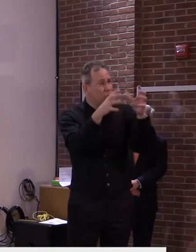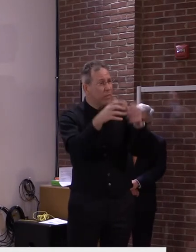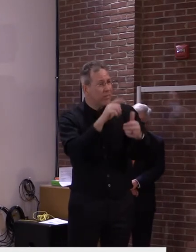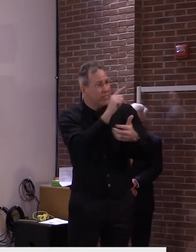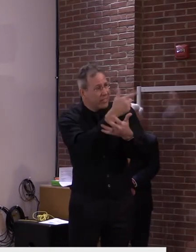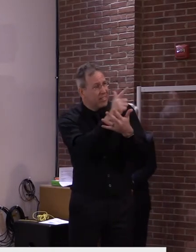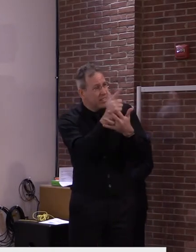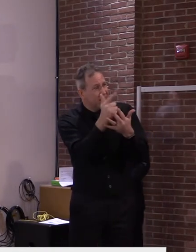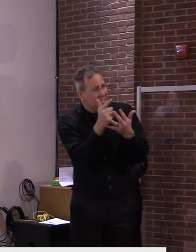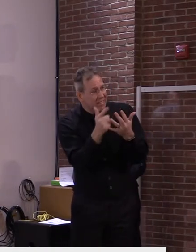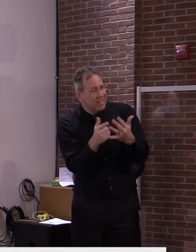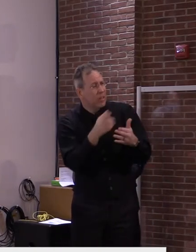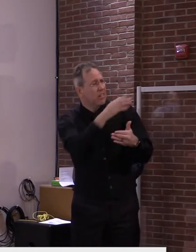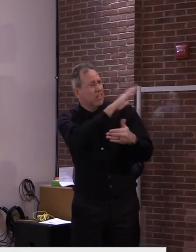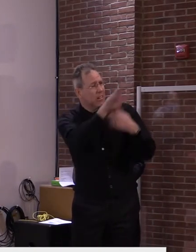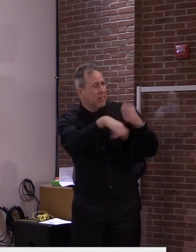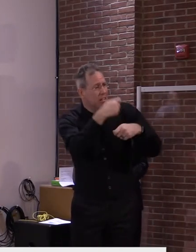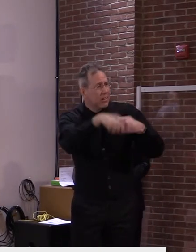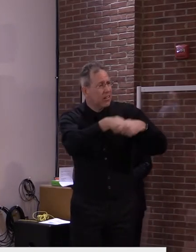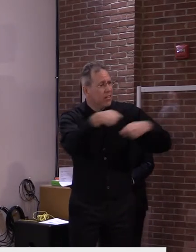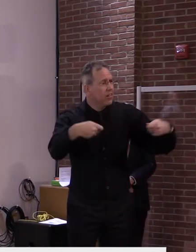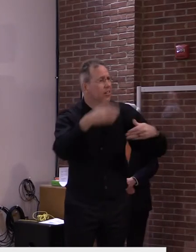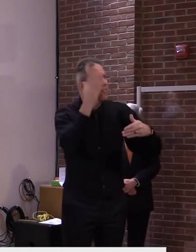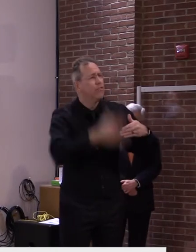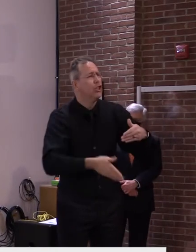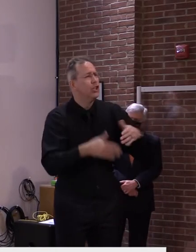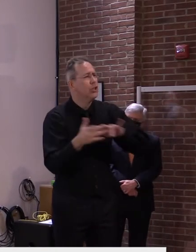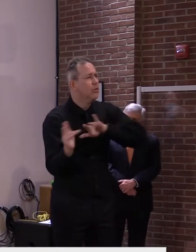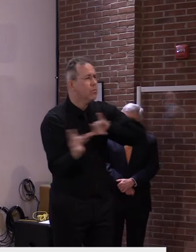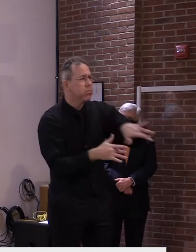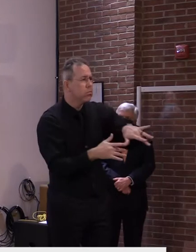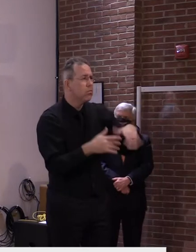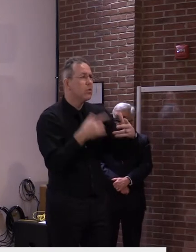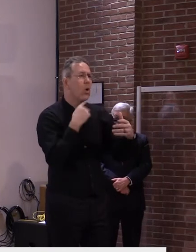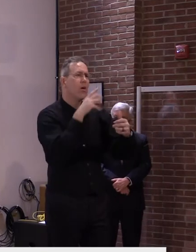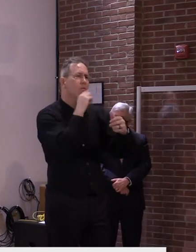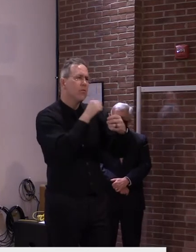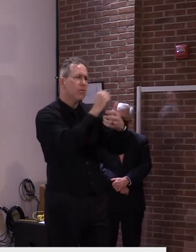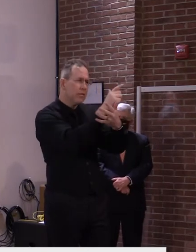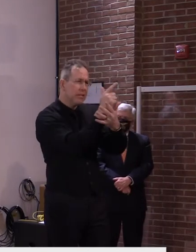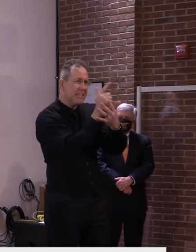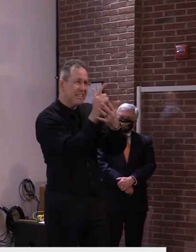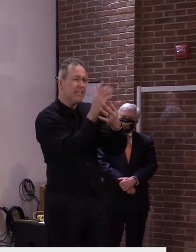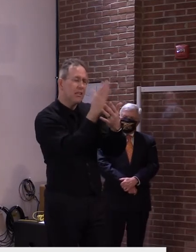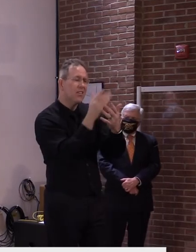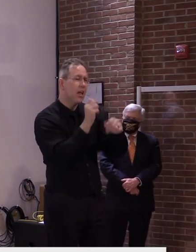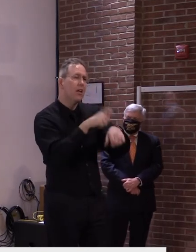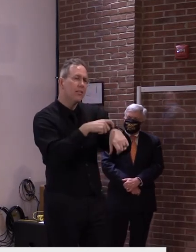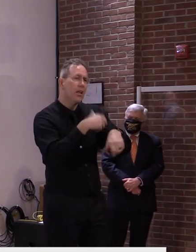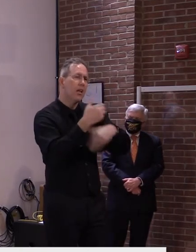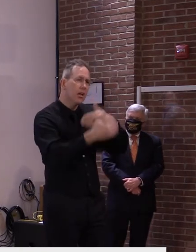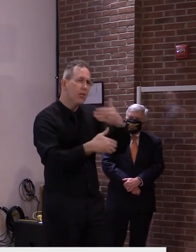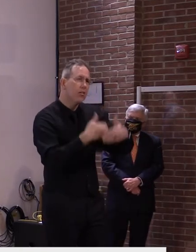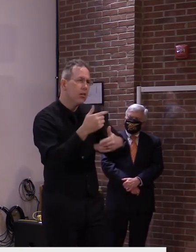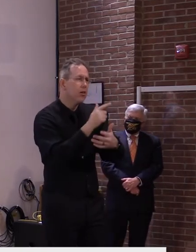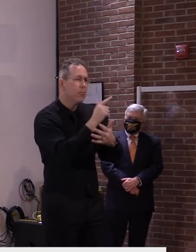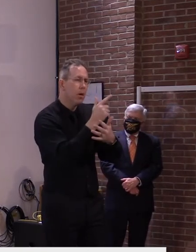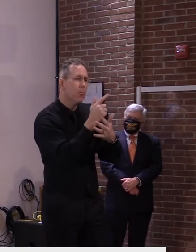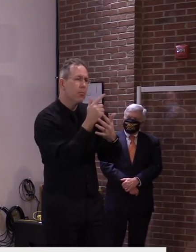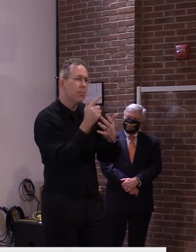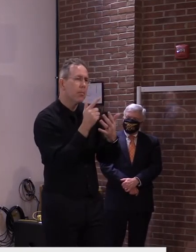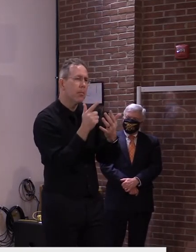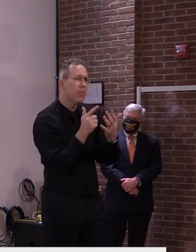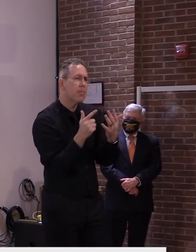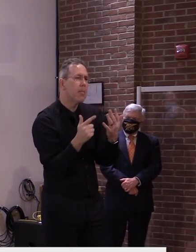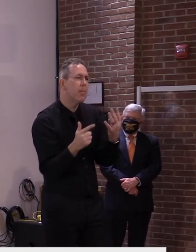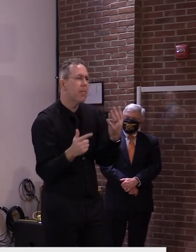before all the groups can, and all Vermonters will have that ability to be vaccinated. So in the meantime,